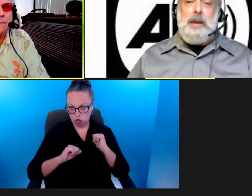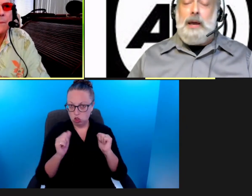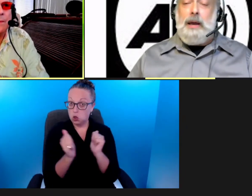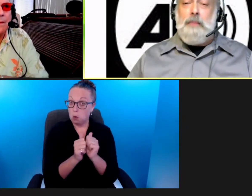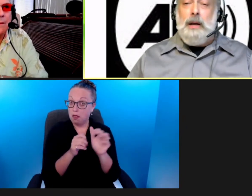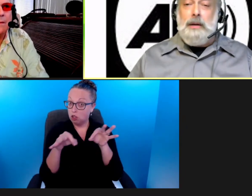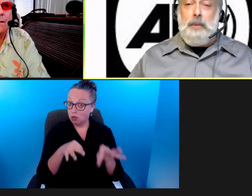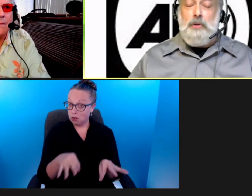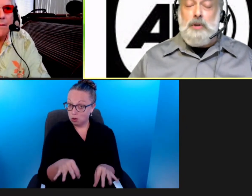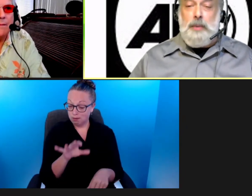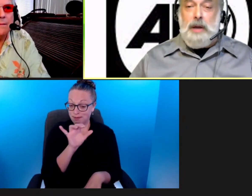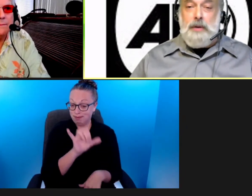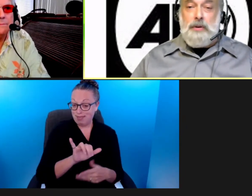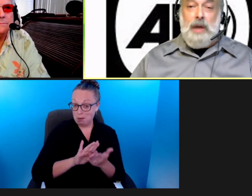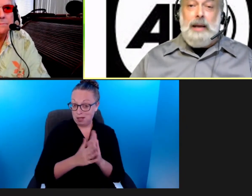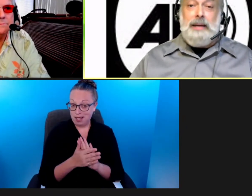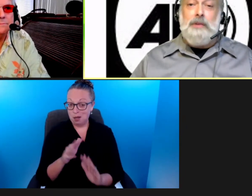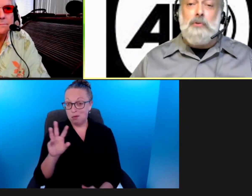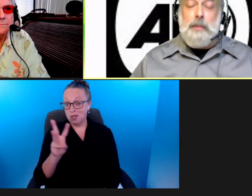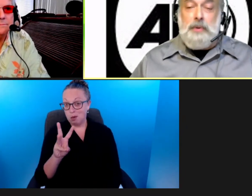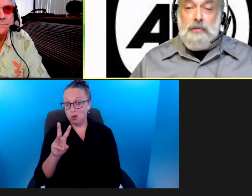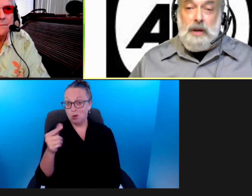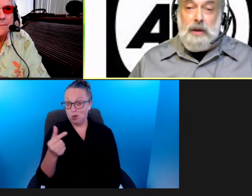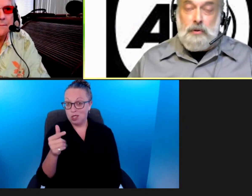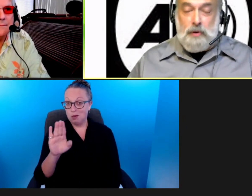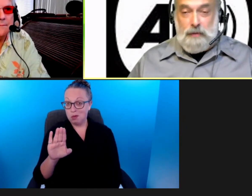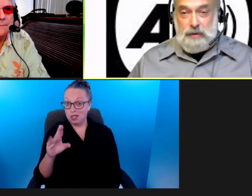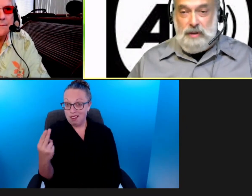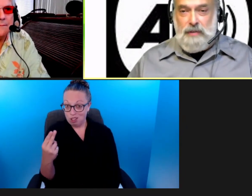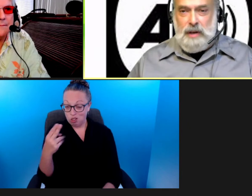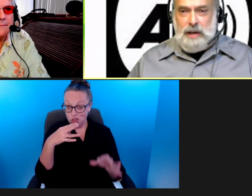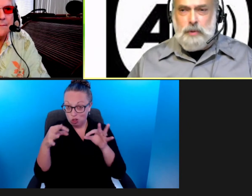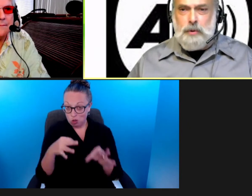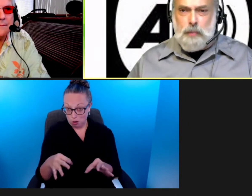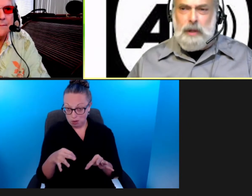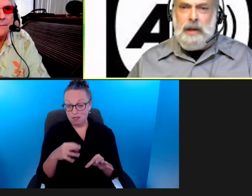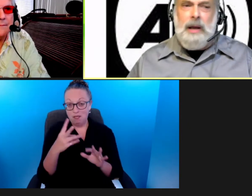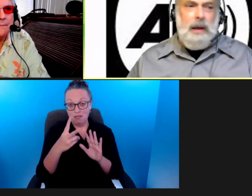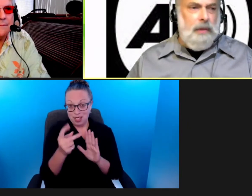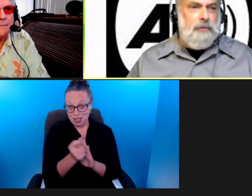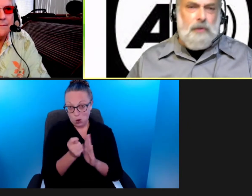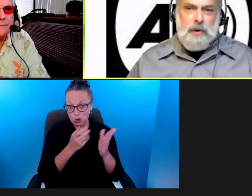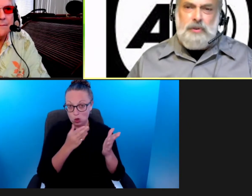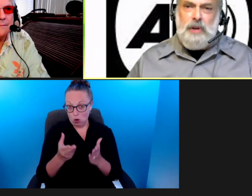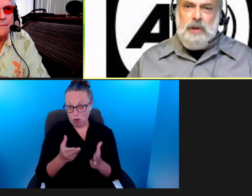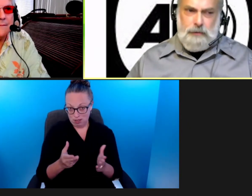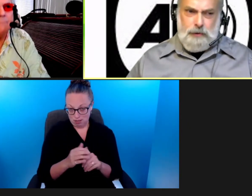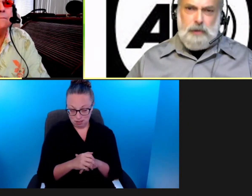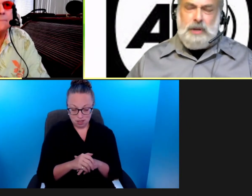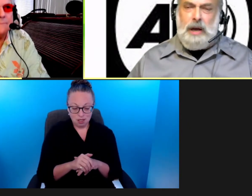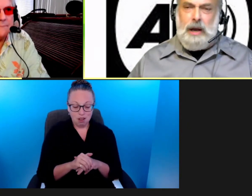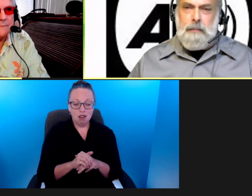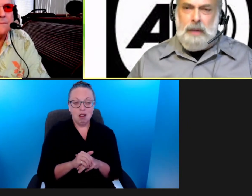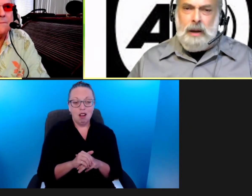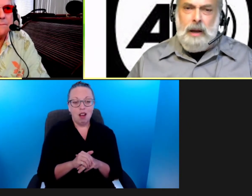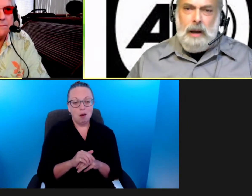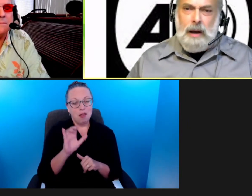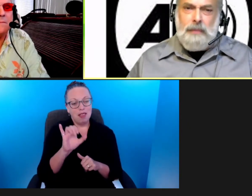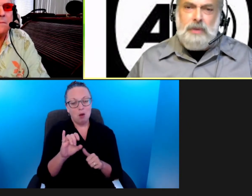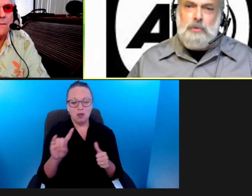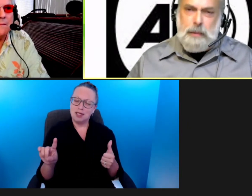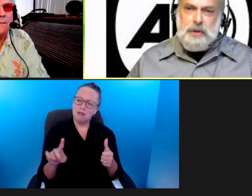that became WGBH's Descriptive Video Service (DVS), which was really the first